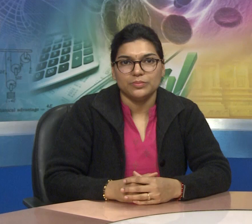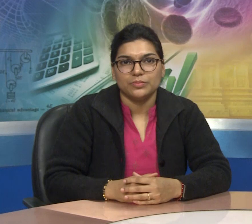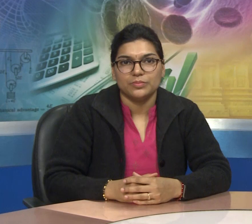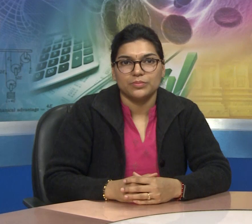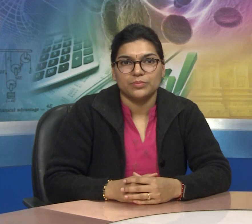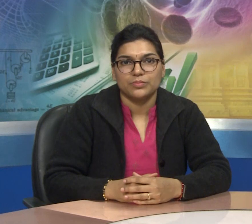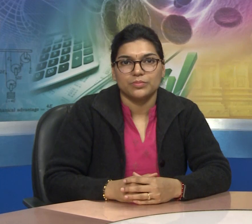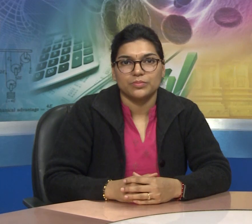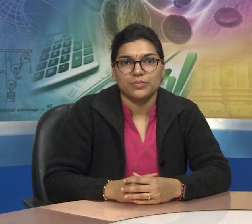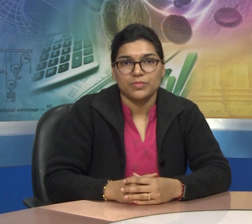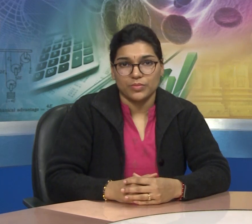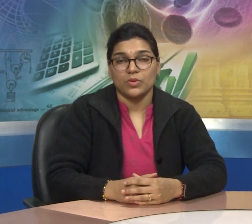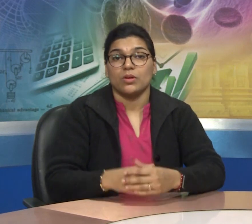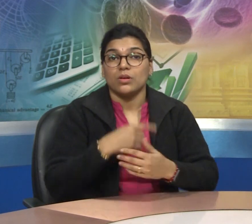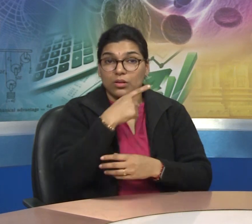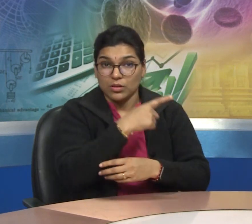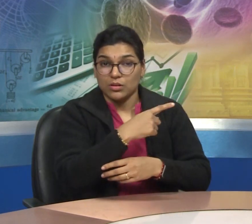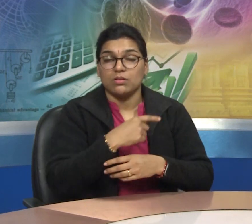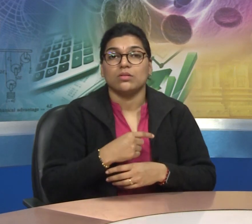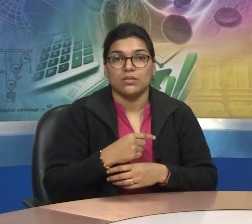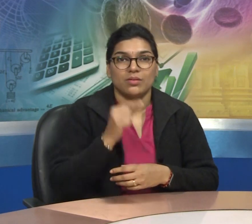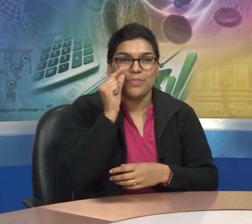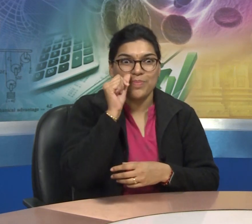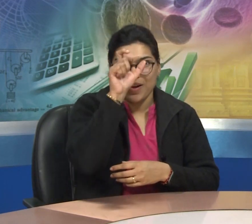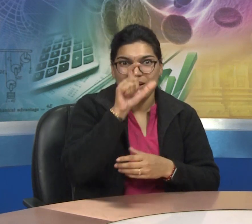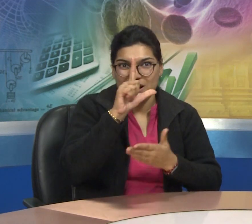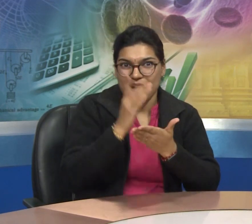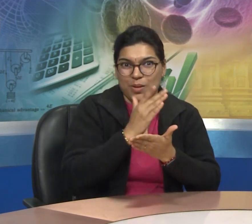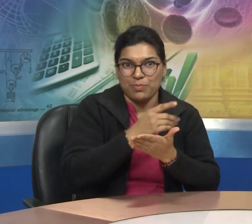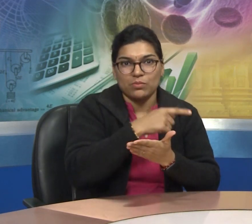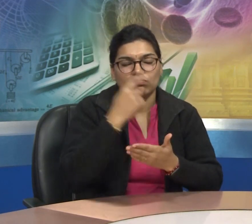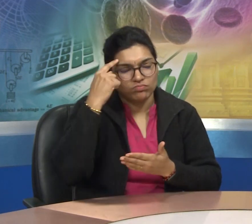He formulated the 5 laws of library science